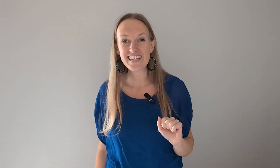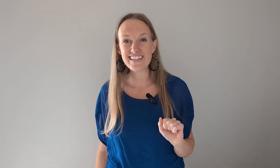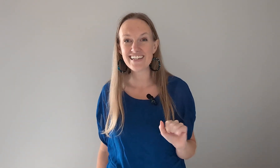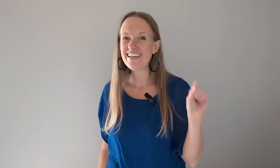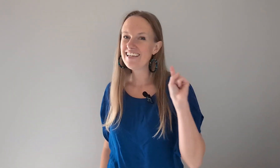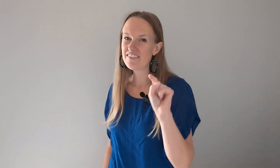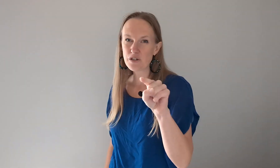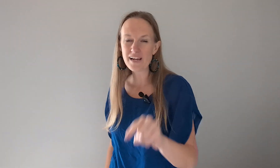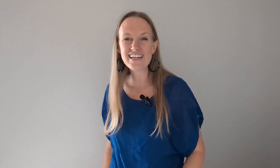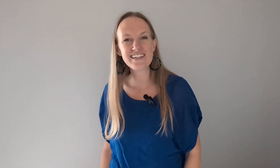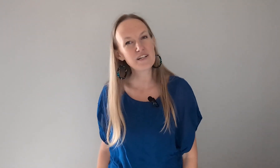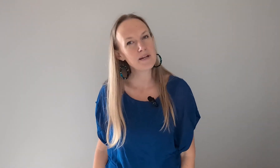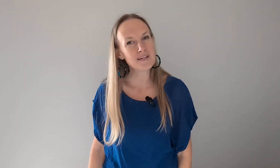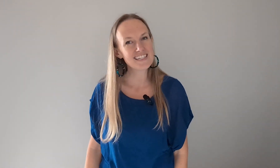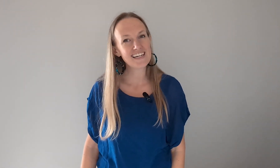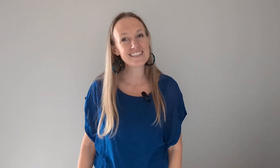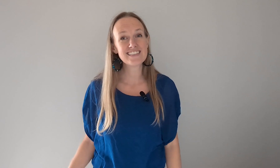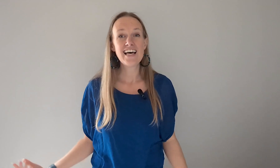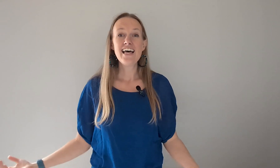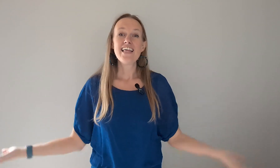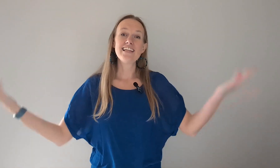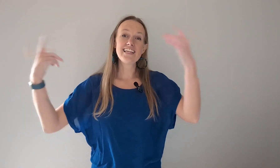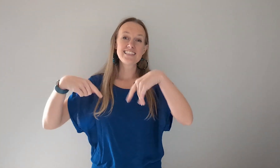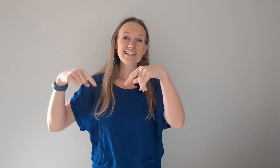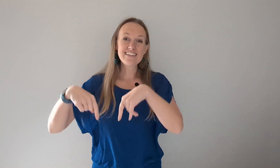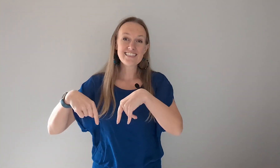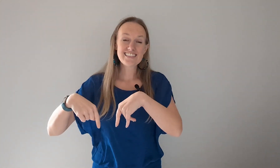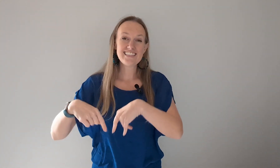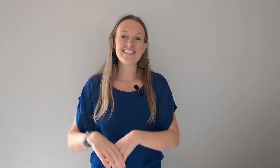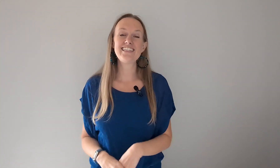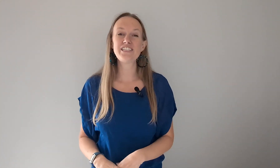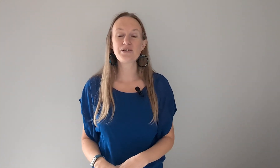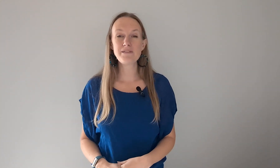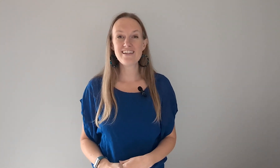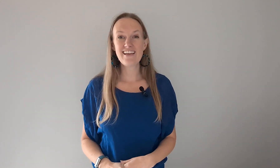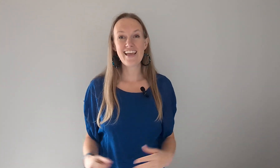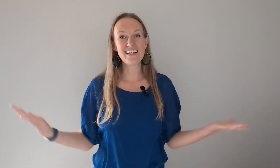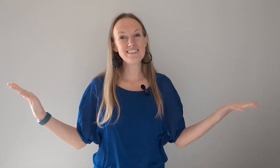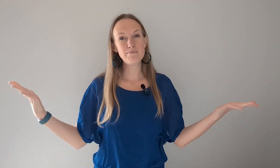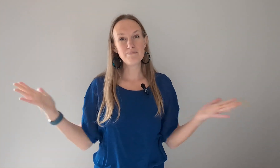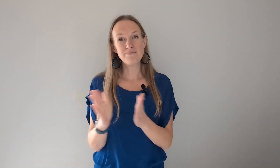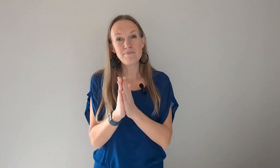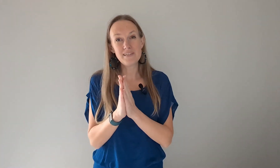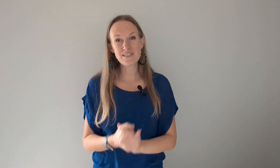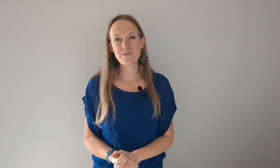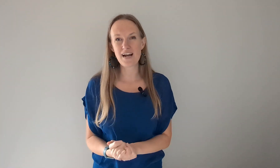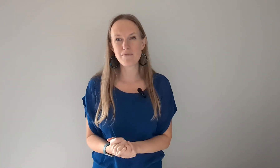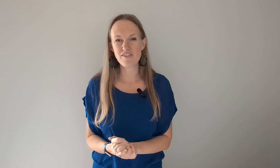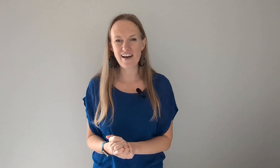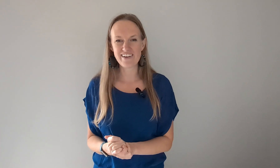left-handed. If you're right-handed, you're going to mirror my signs. The link to the lyrics is in the description, and please subscribe if you haven't